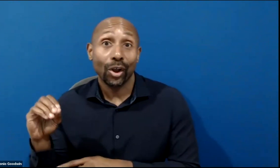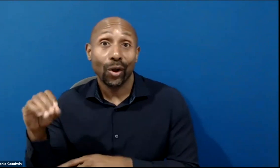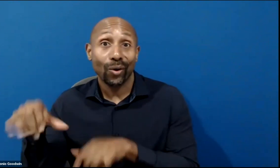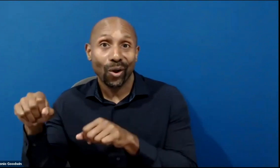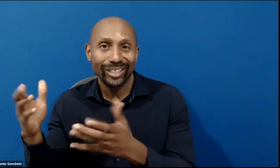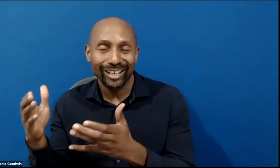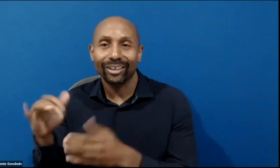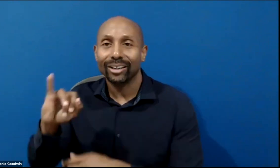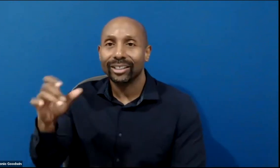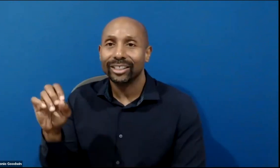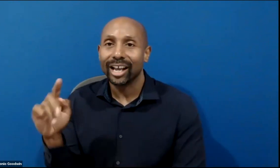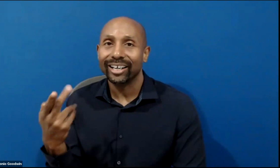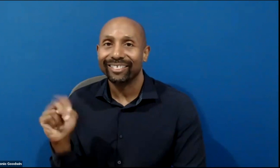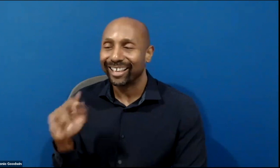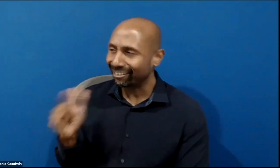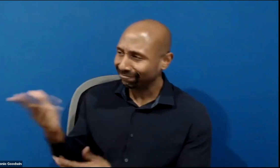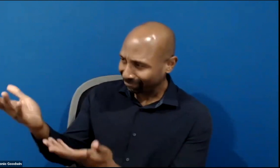people. Greetings.